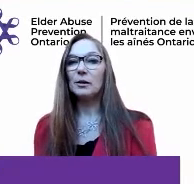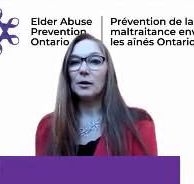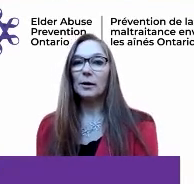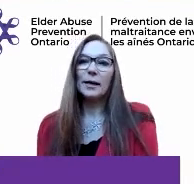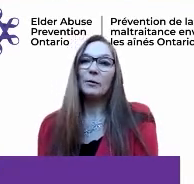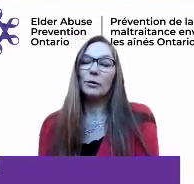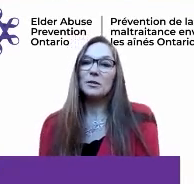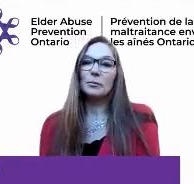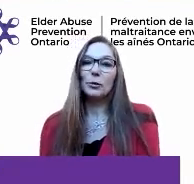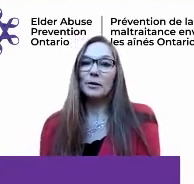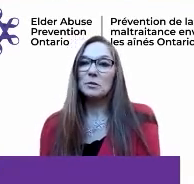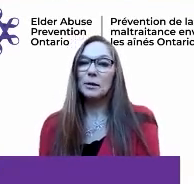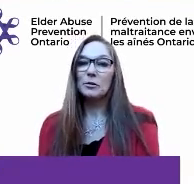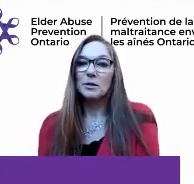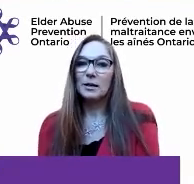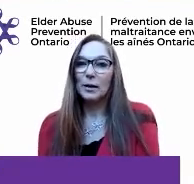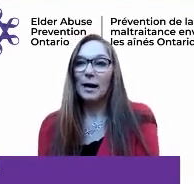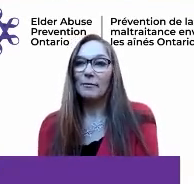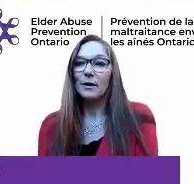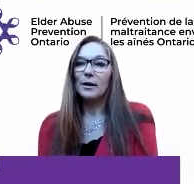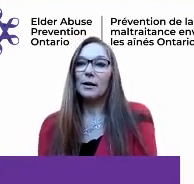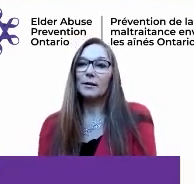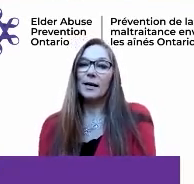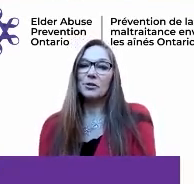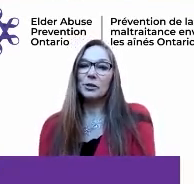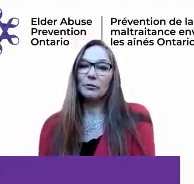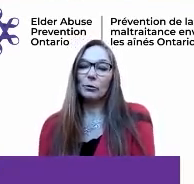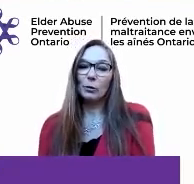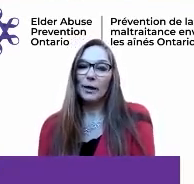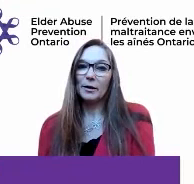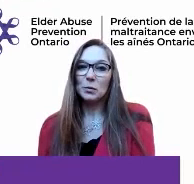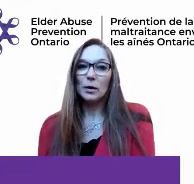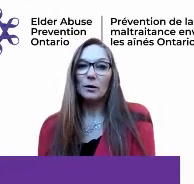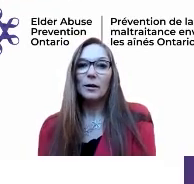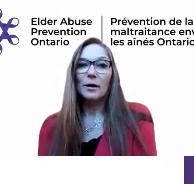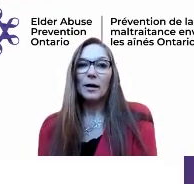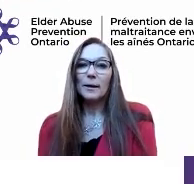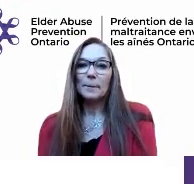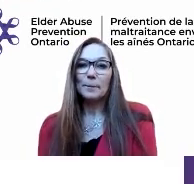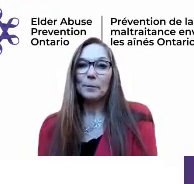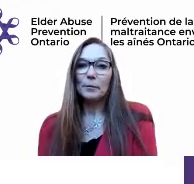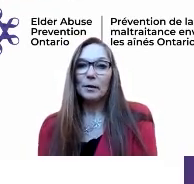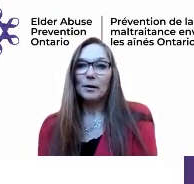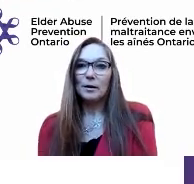this year, again with some renowned speakers as we have last year for WEAD as well.